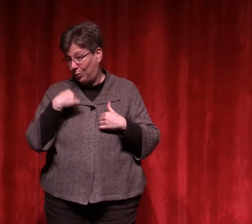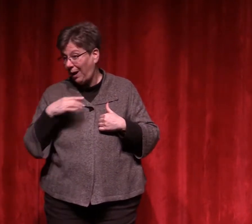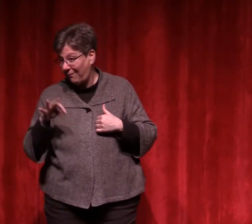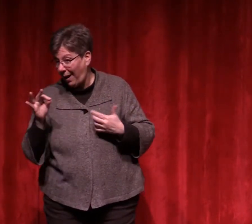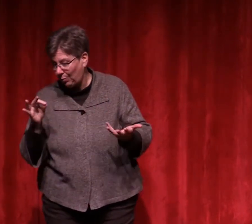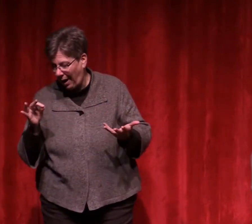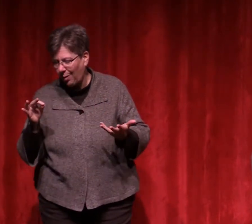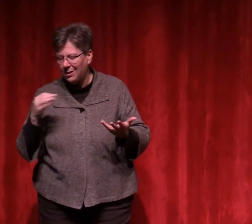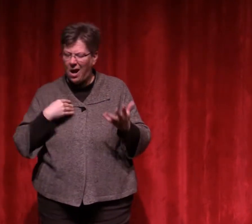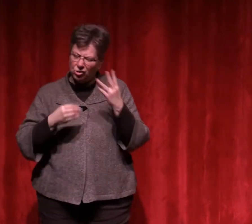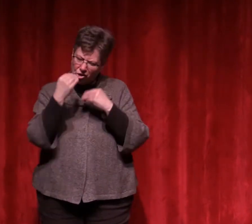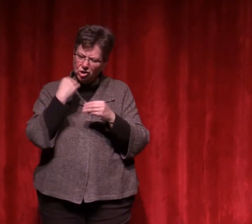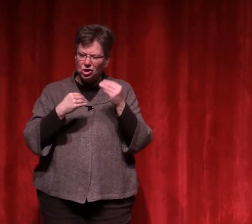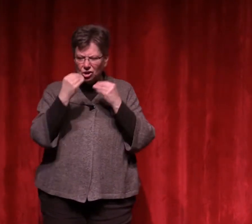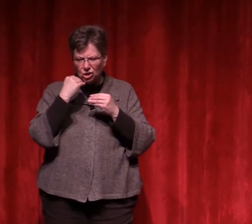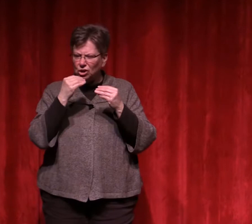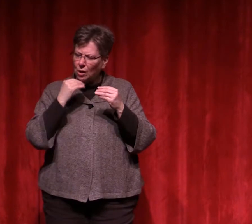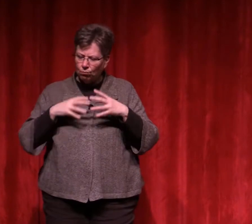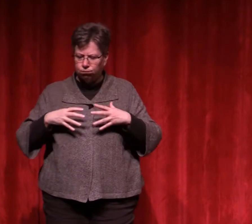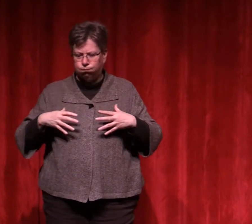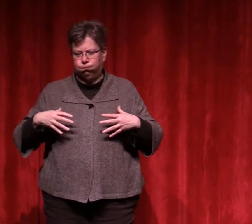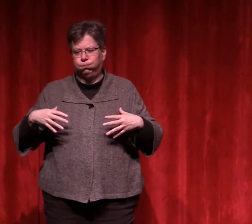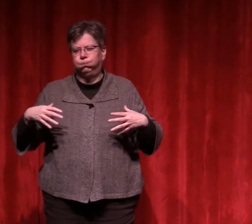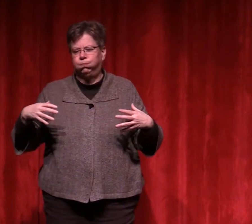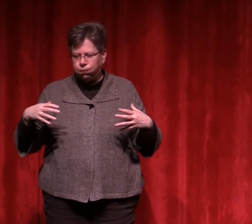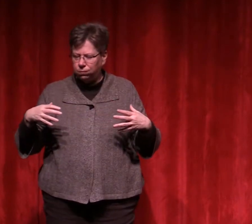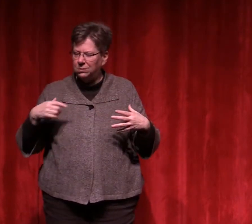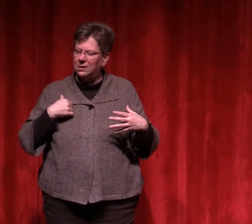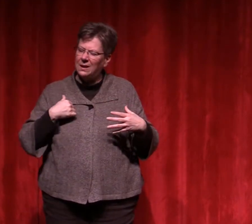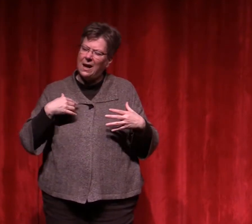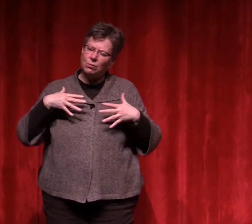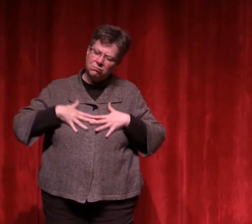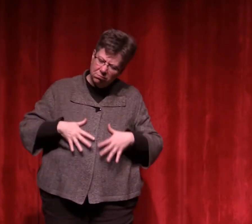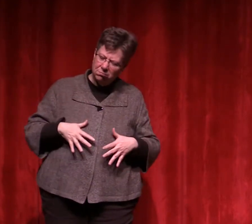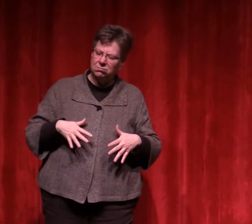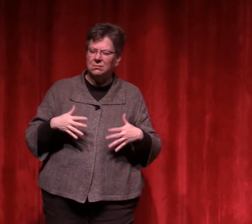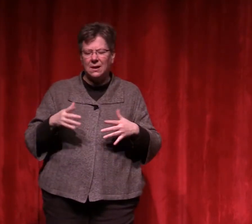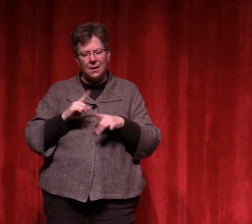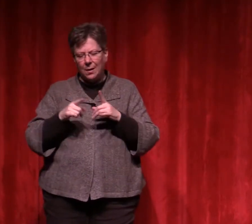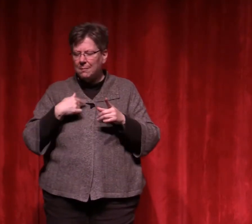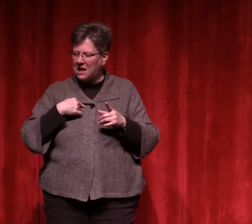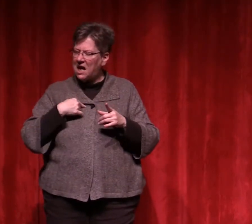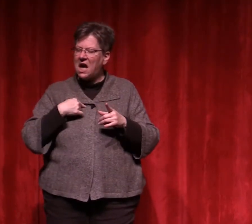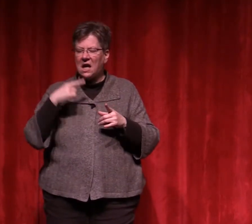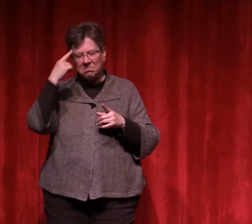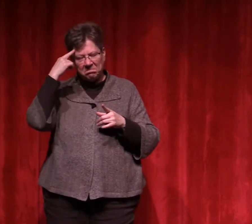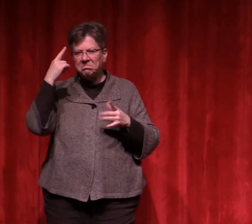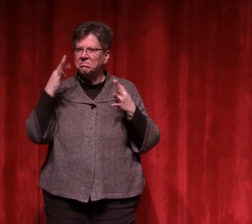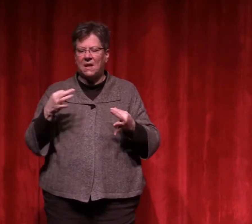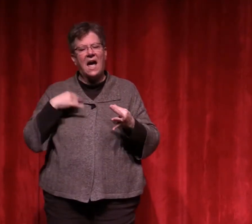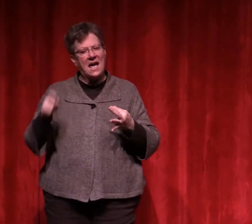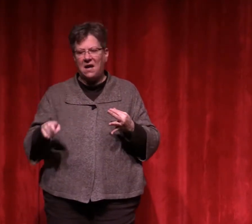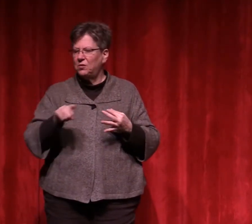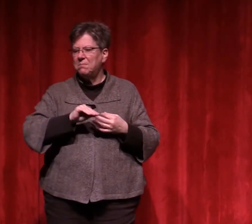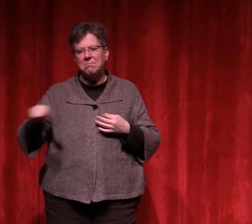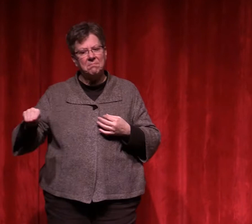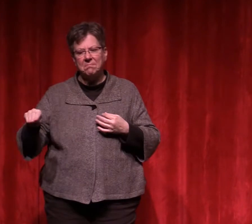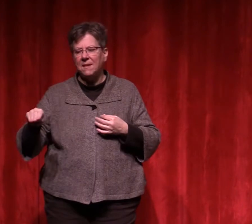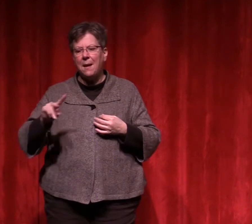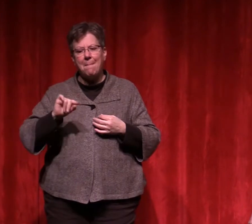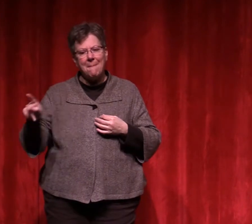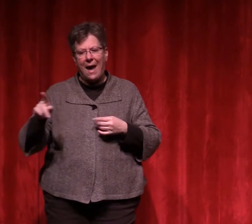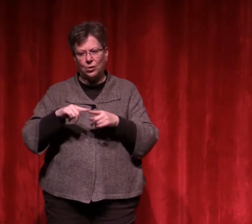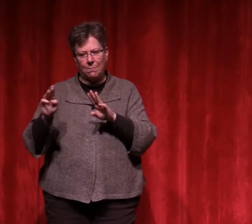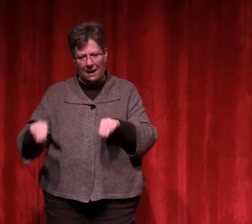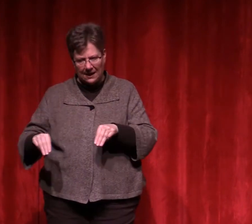But I started packing it on, and I was bummed out. But I made up my mind. I have to get back to Montana. So I hustled